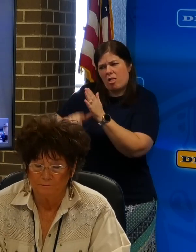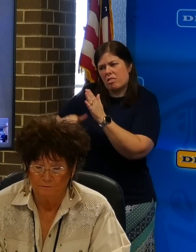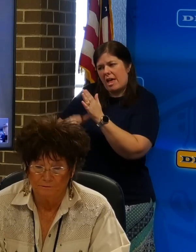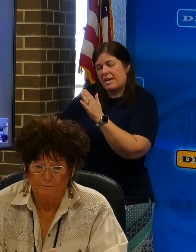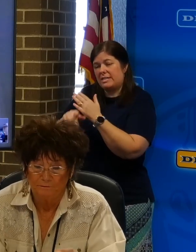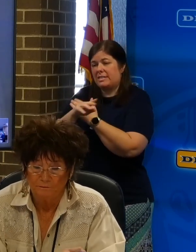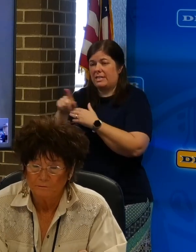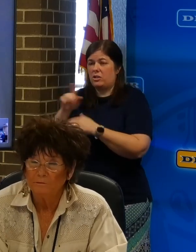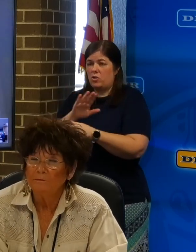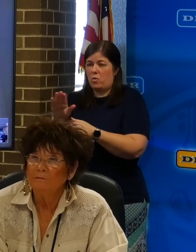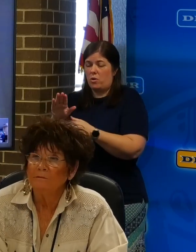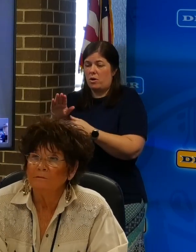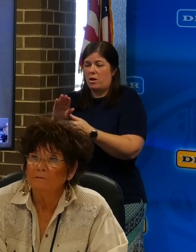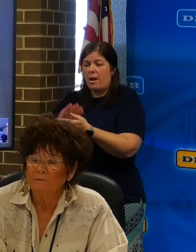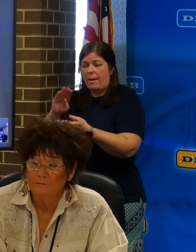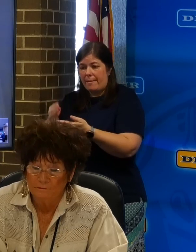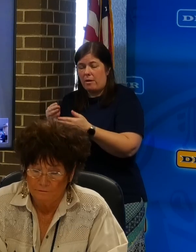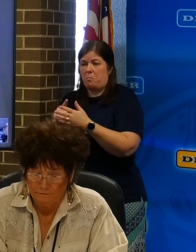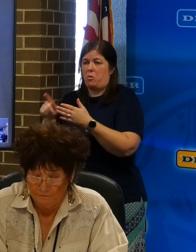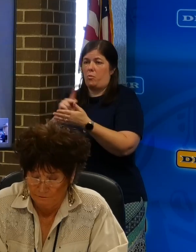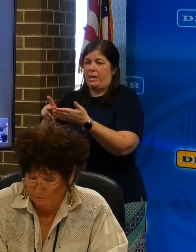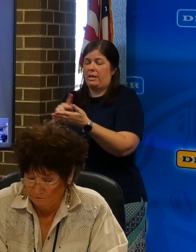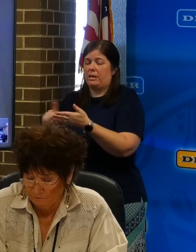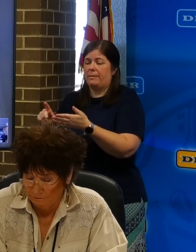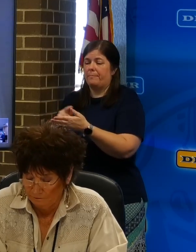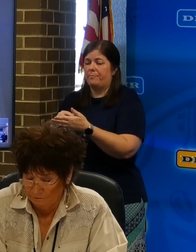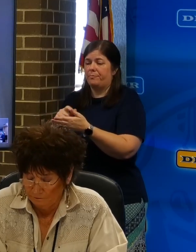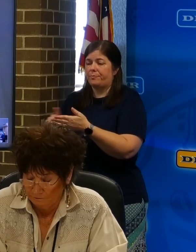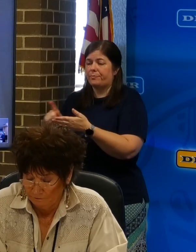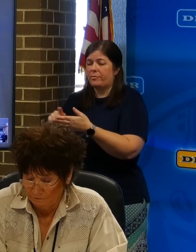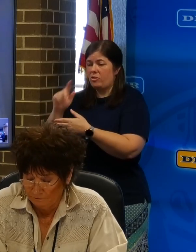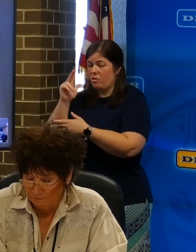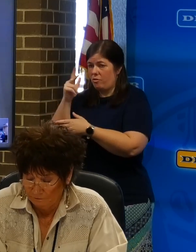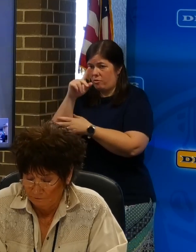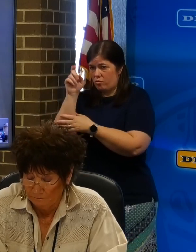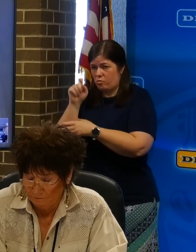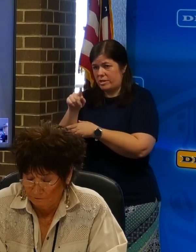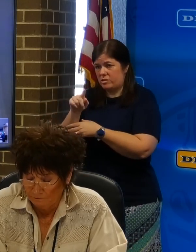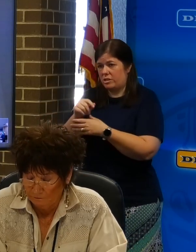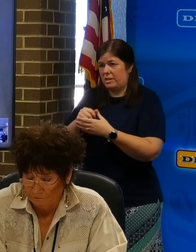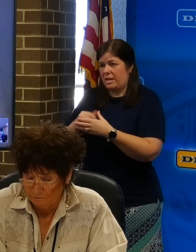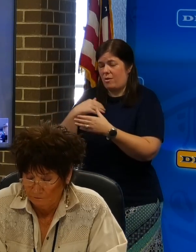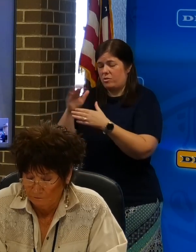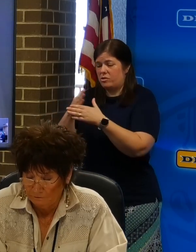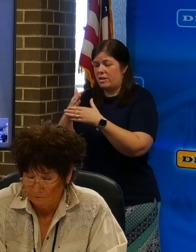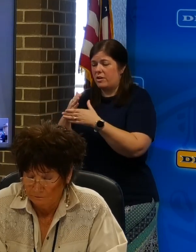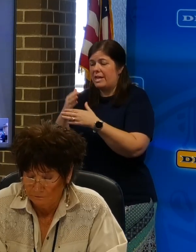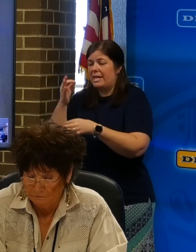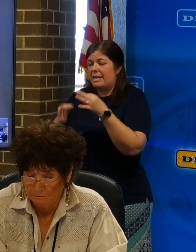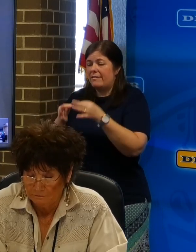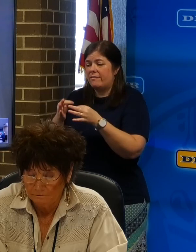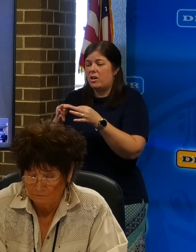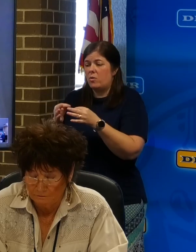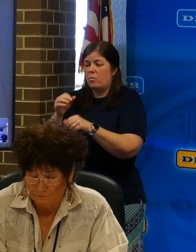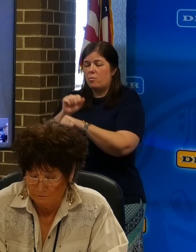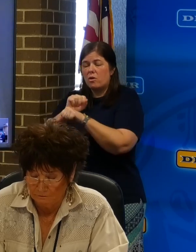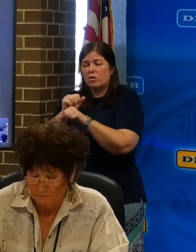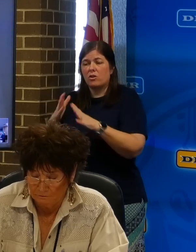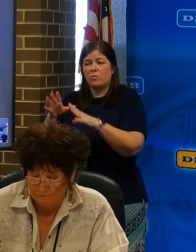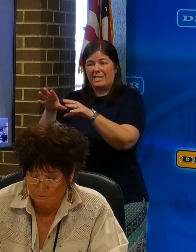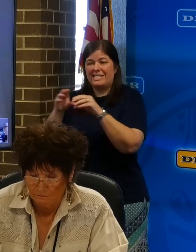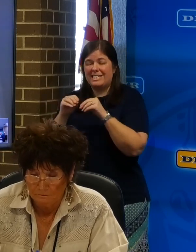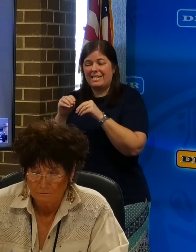is $275 per week. The third question that I will share with you, if an employee receives unemployment benefit